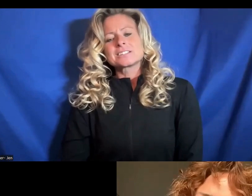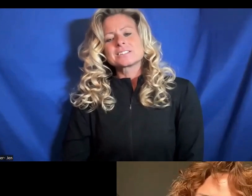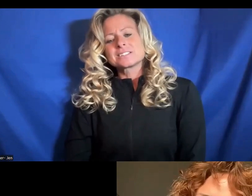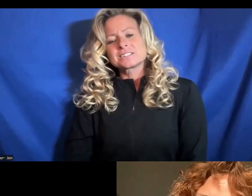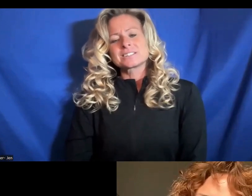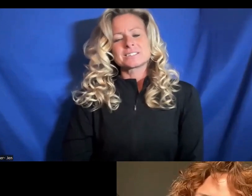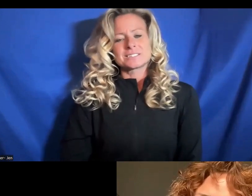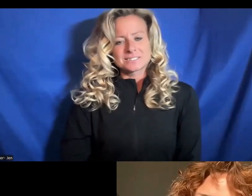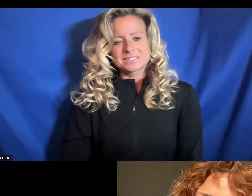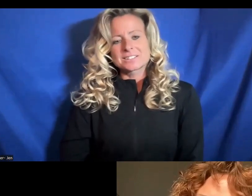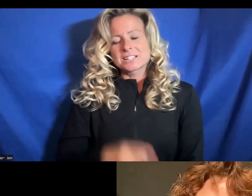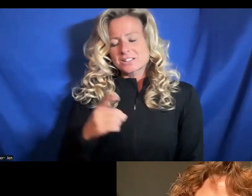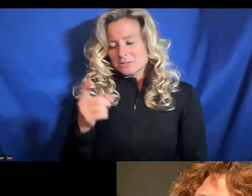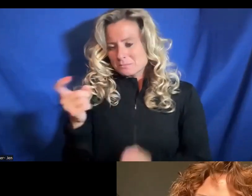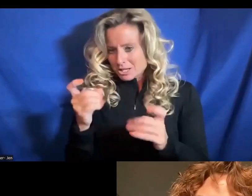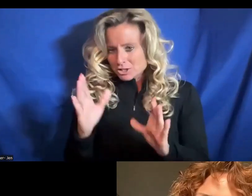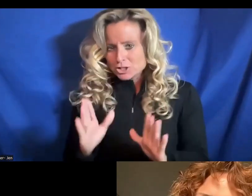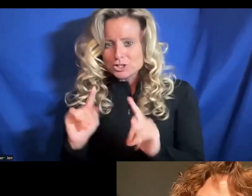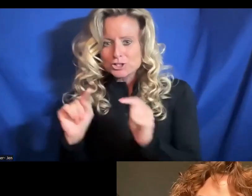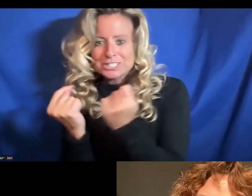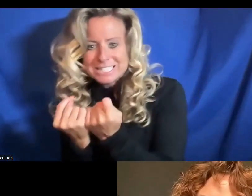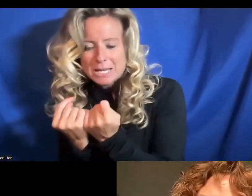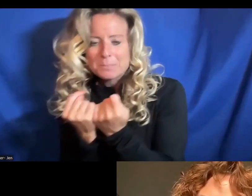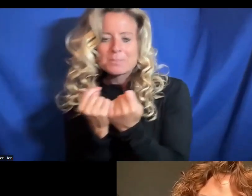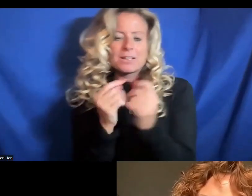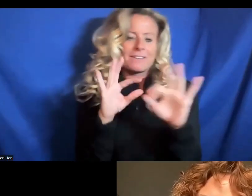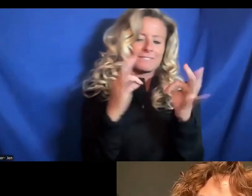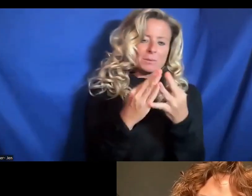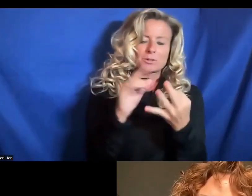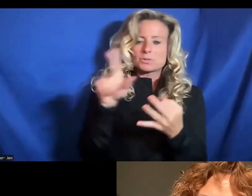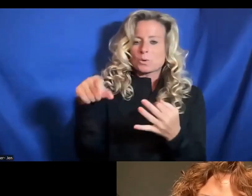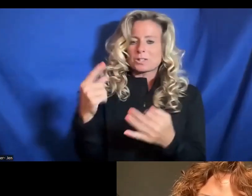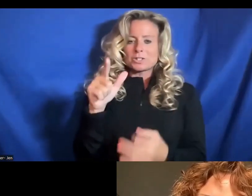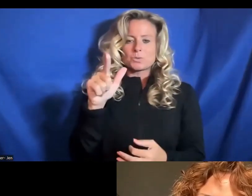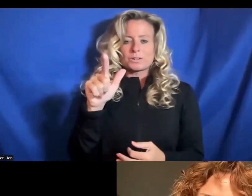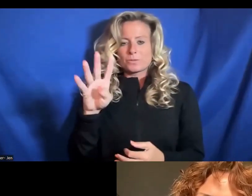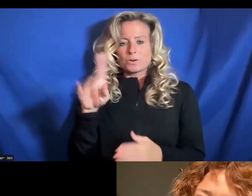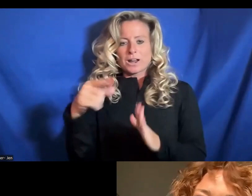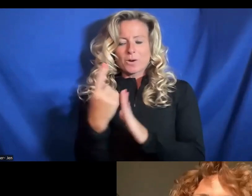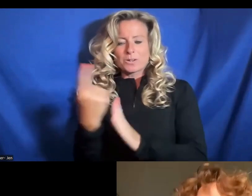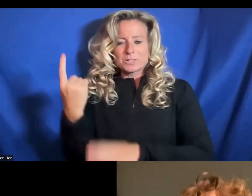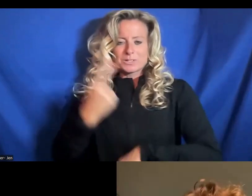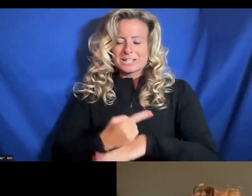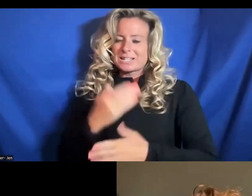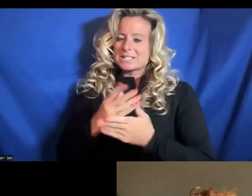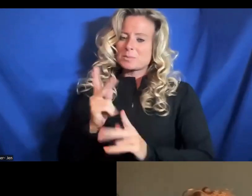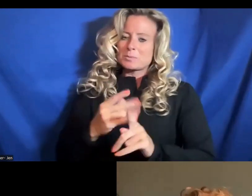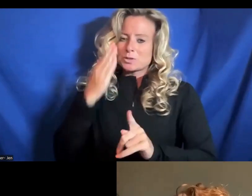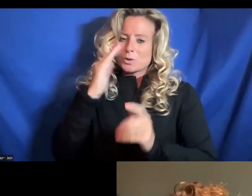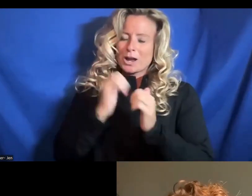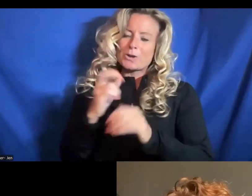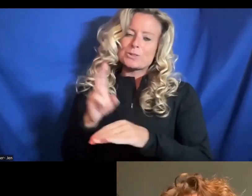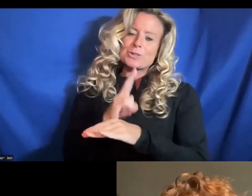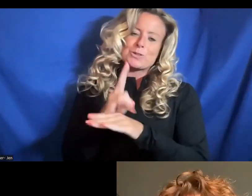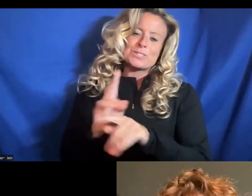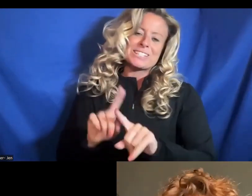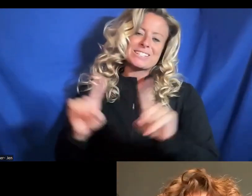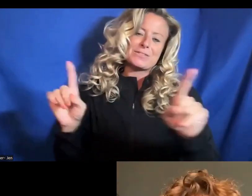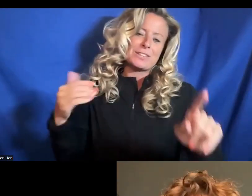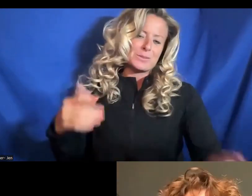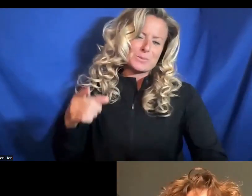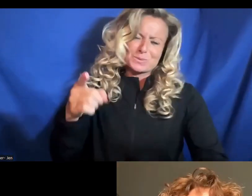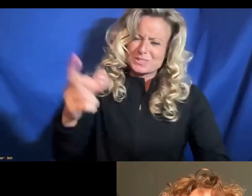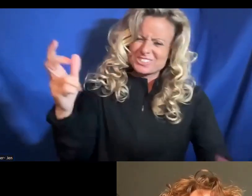you. managing your family. And it's only 24 hours in the day, but some people know how to use those 24 hours differently.